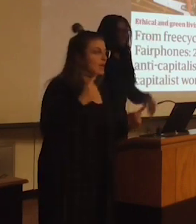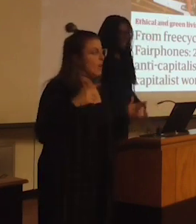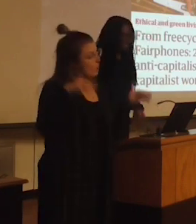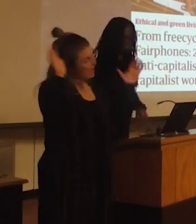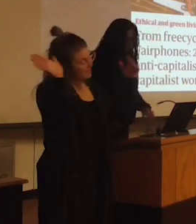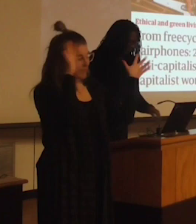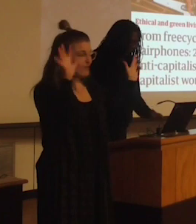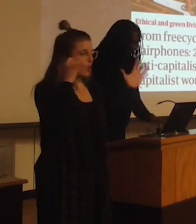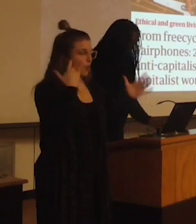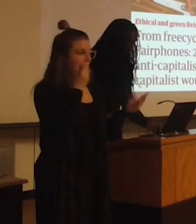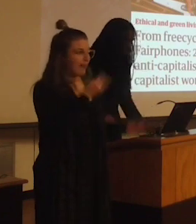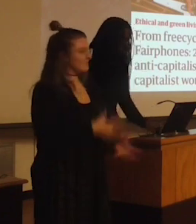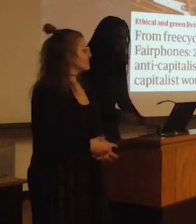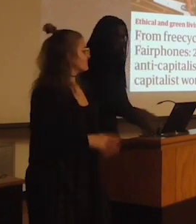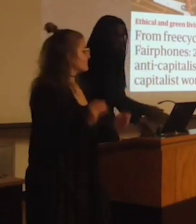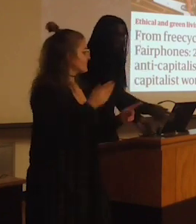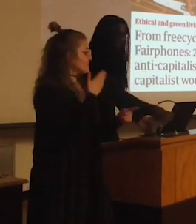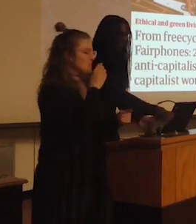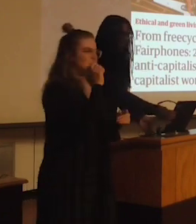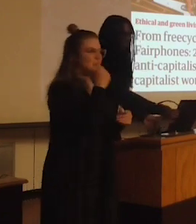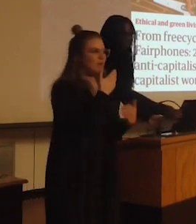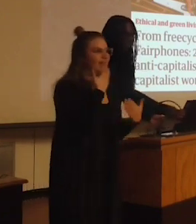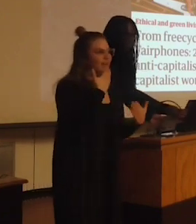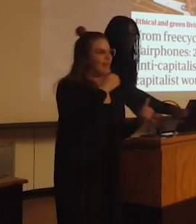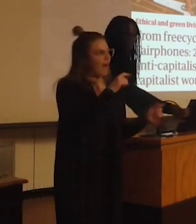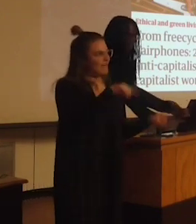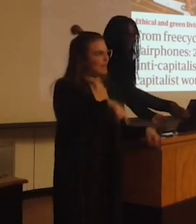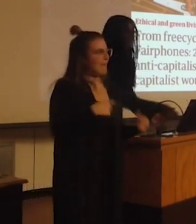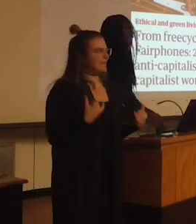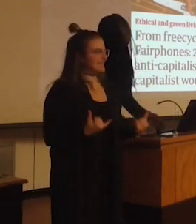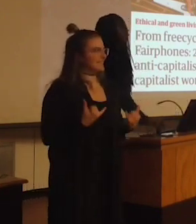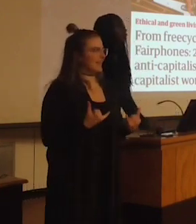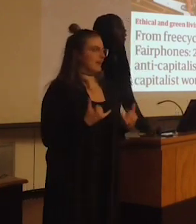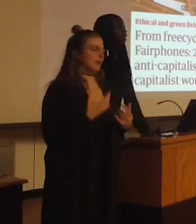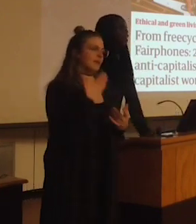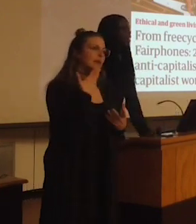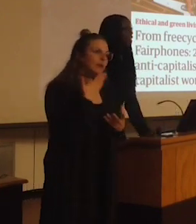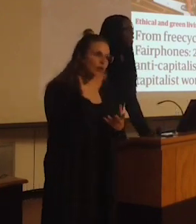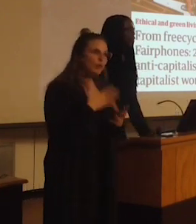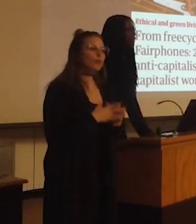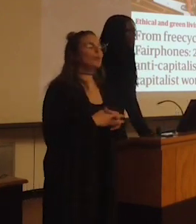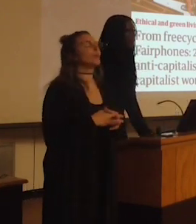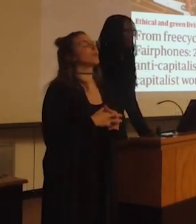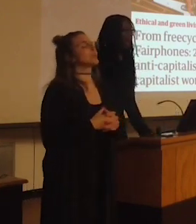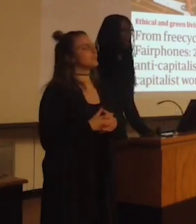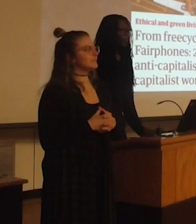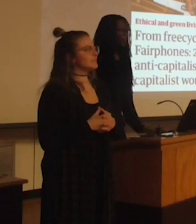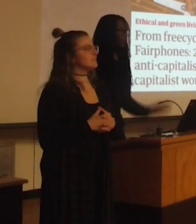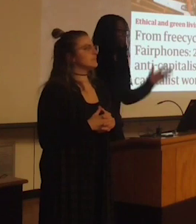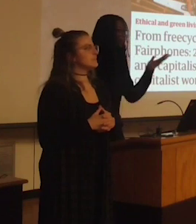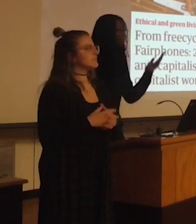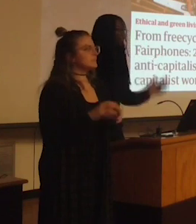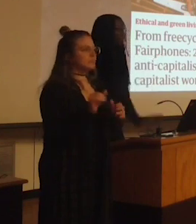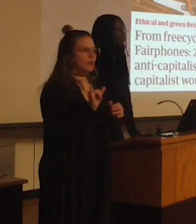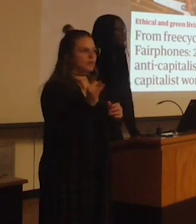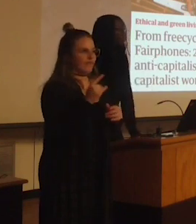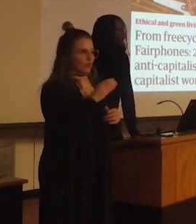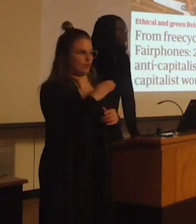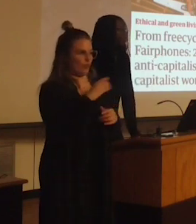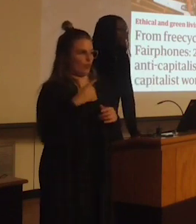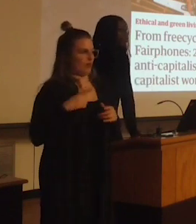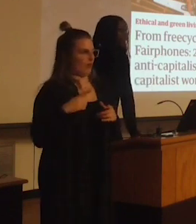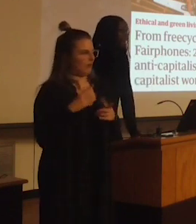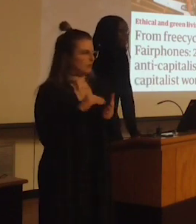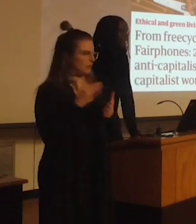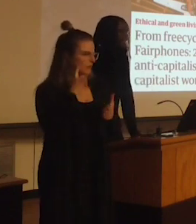air. Yeah. All right. Cool. Thank you all so much for coming out tonight. Thank you also to Cornell Students